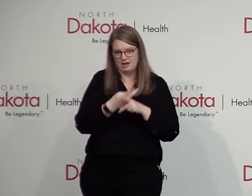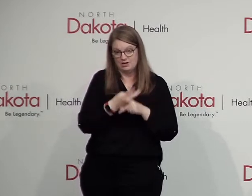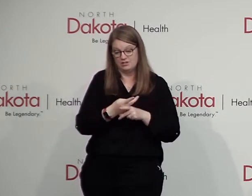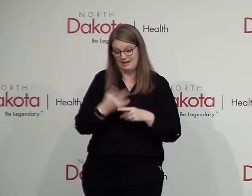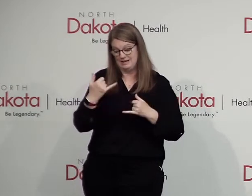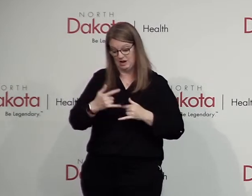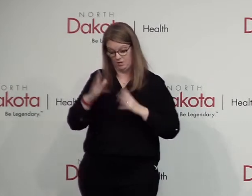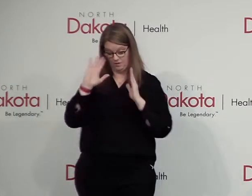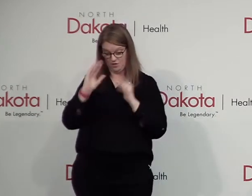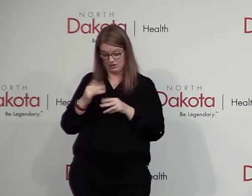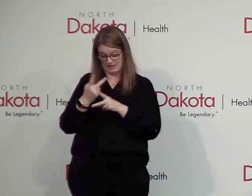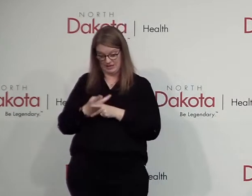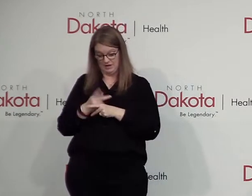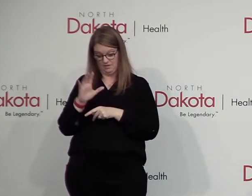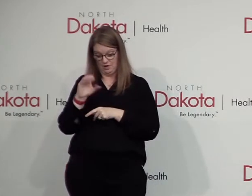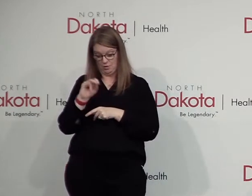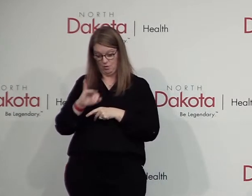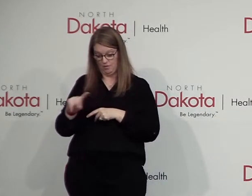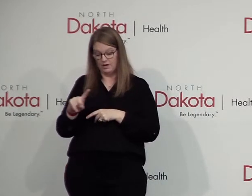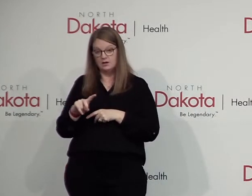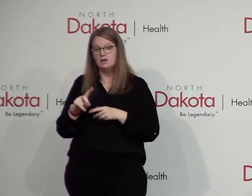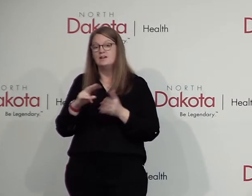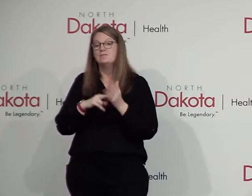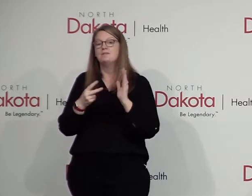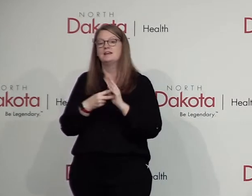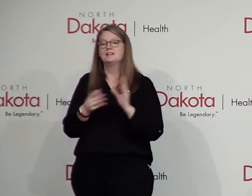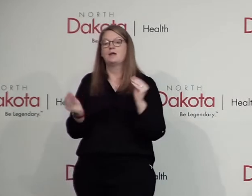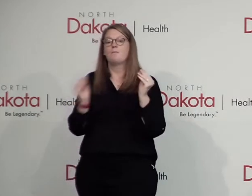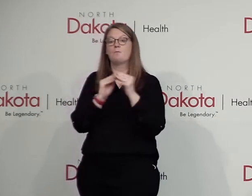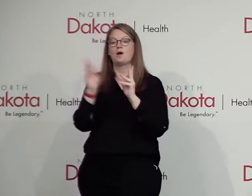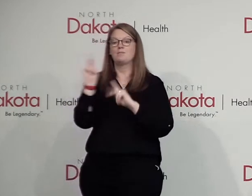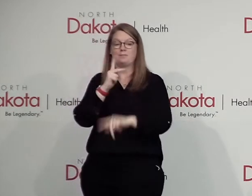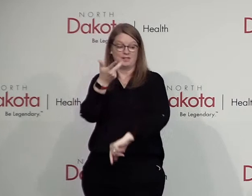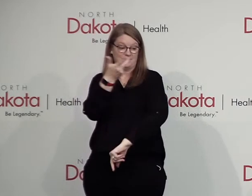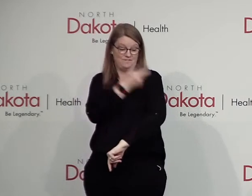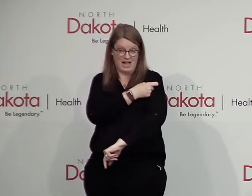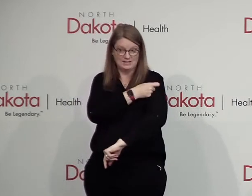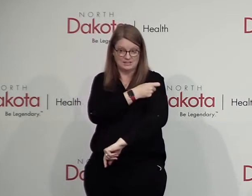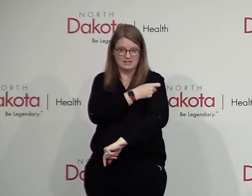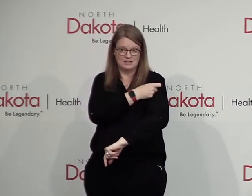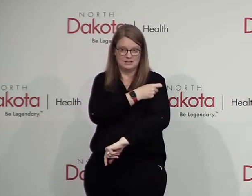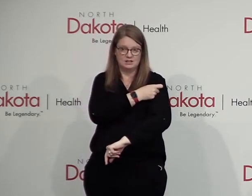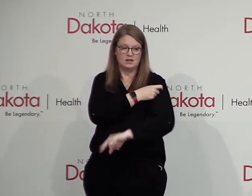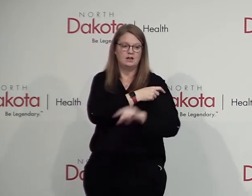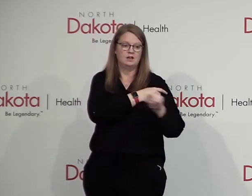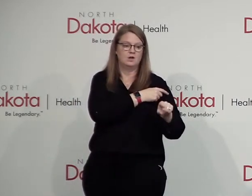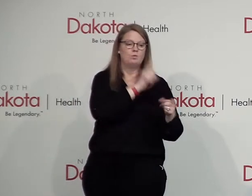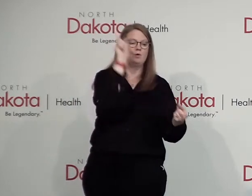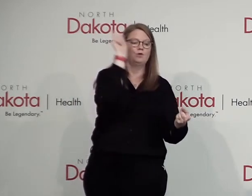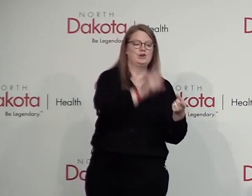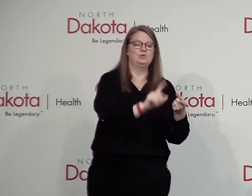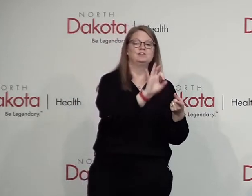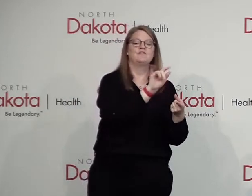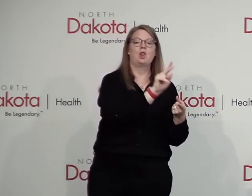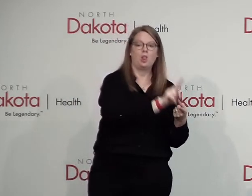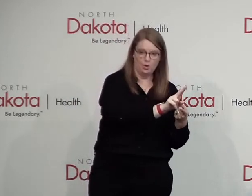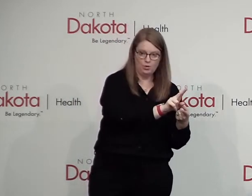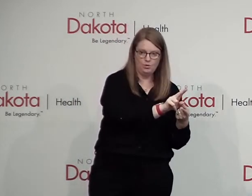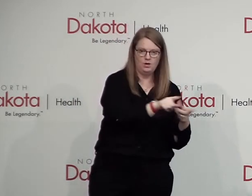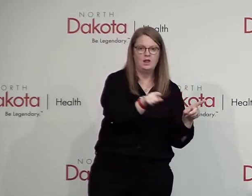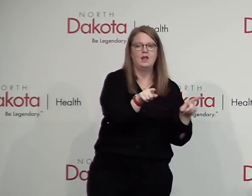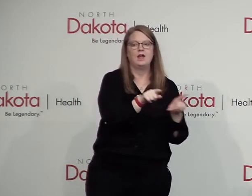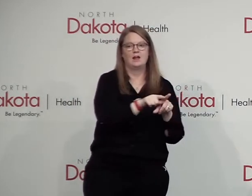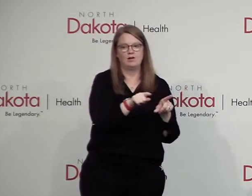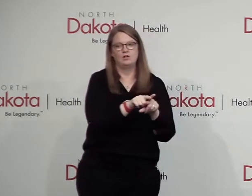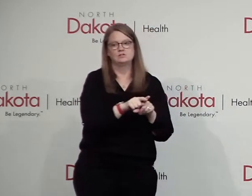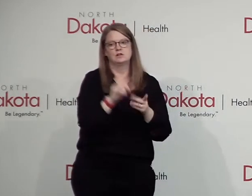COVID patients. So the more people that are vaccinated for influenza will reduce the amount of influenza and hopefully reduce the